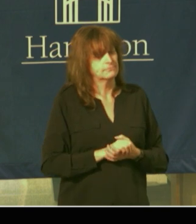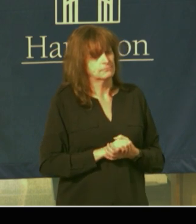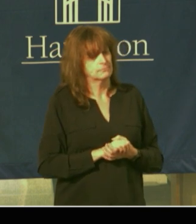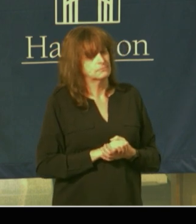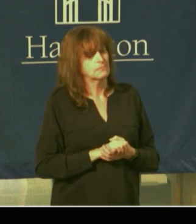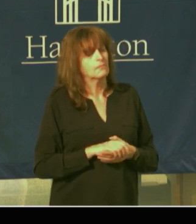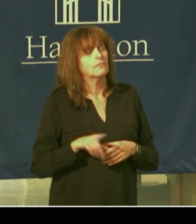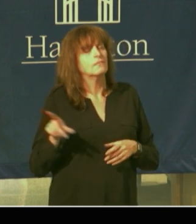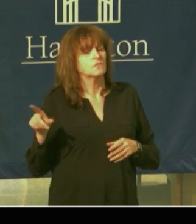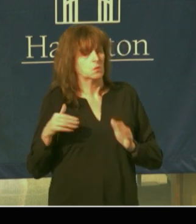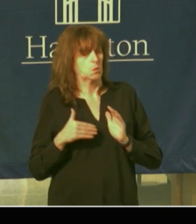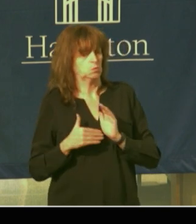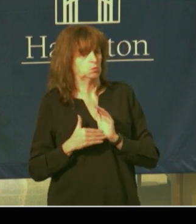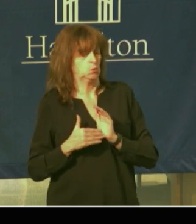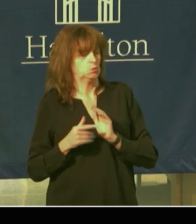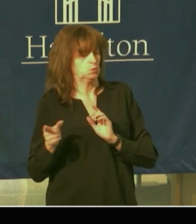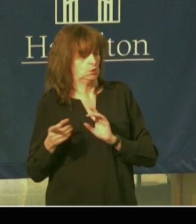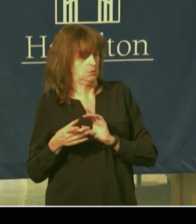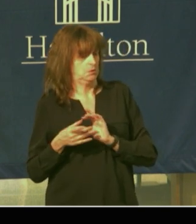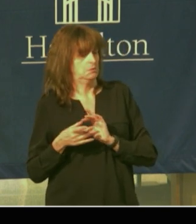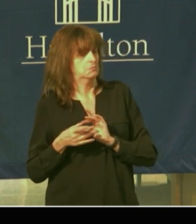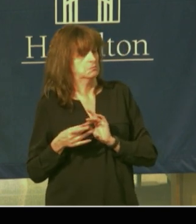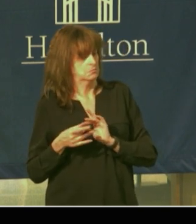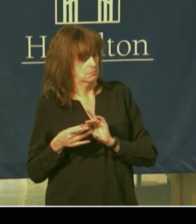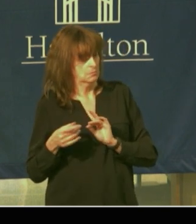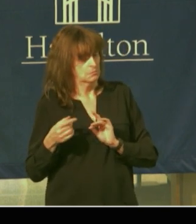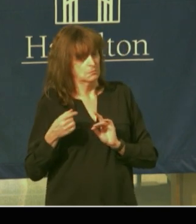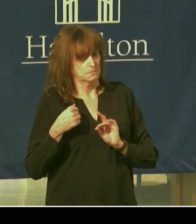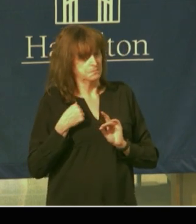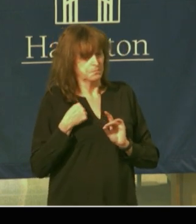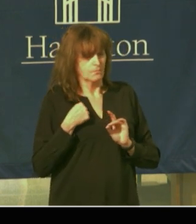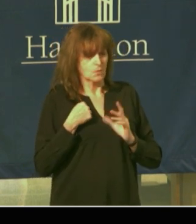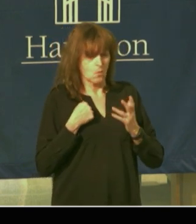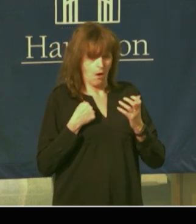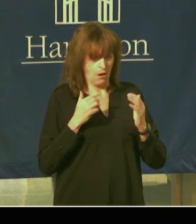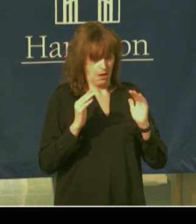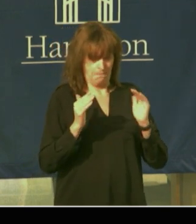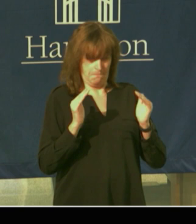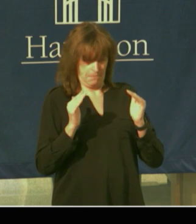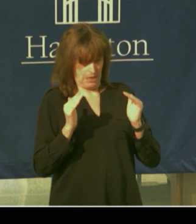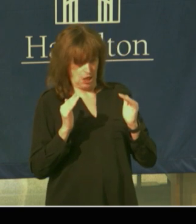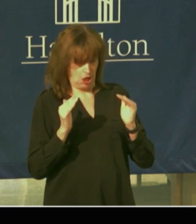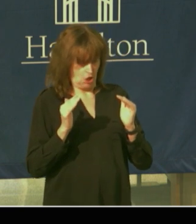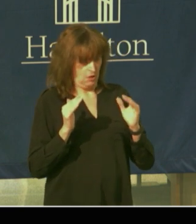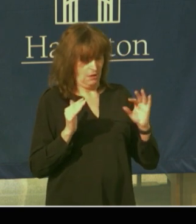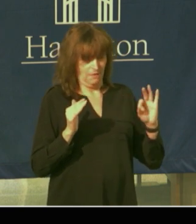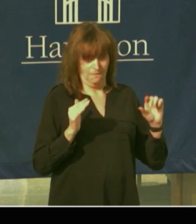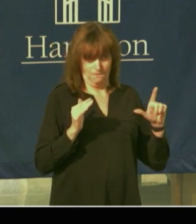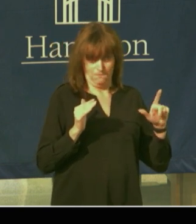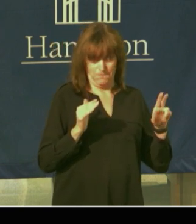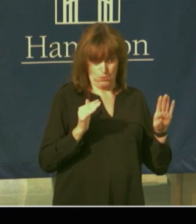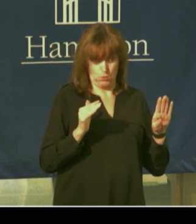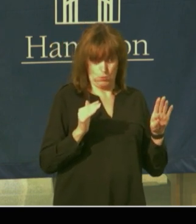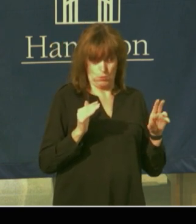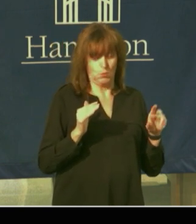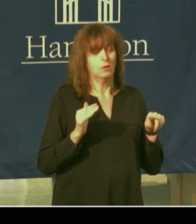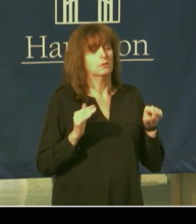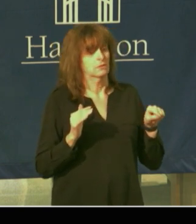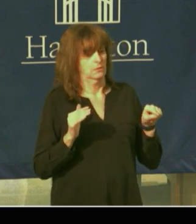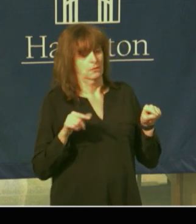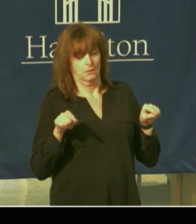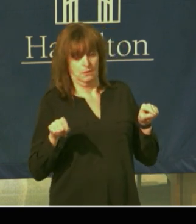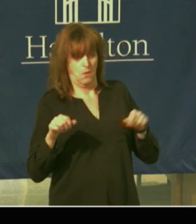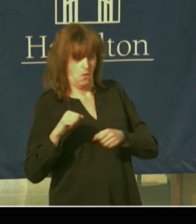COVID-19 is a respiratory virus. There's a whole family of respiratory viruses that we've known for years and years and years. This just happens to be the newest